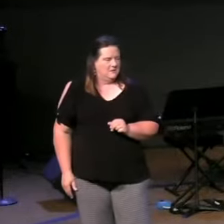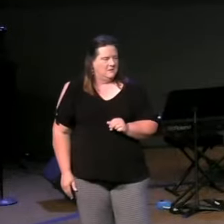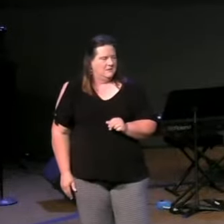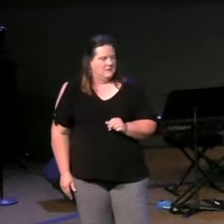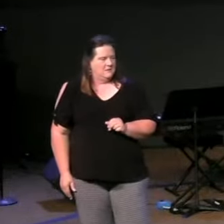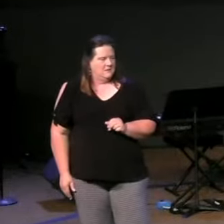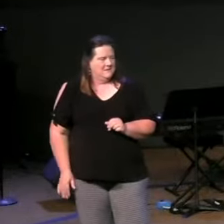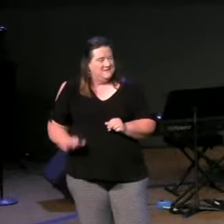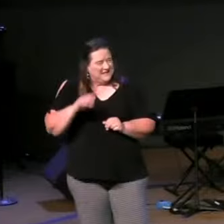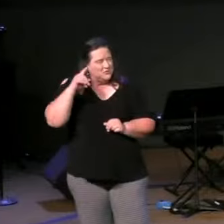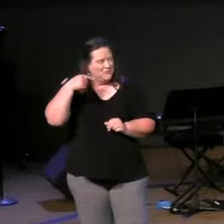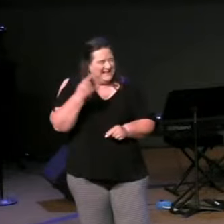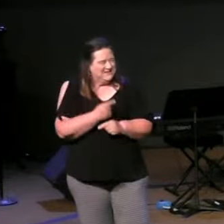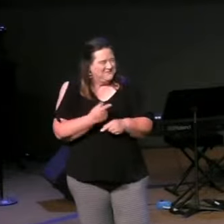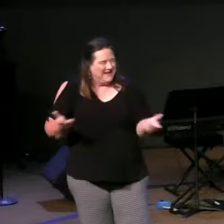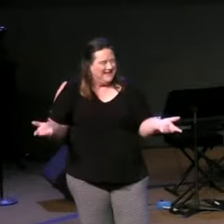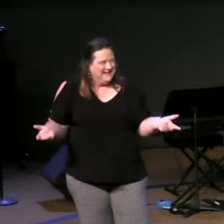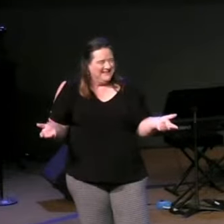That's crazy.